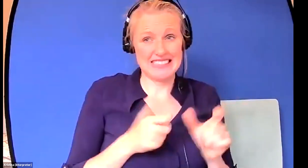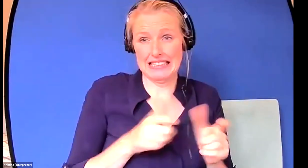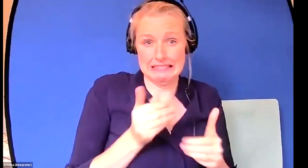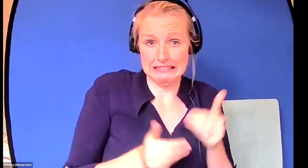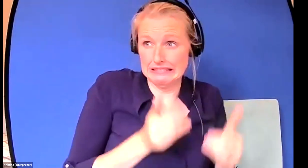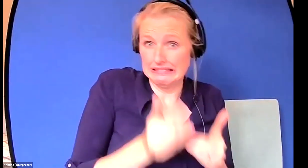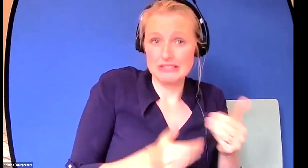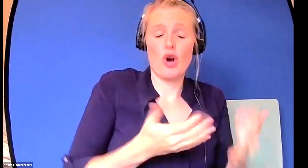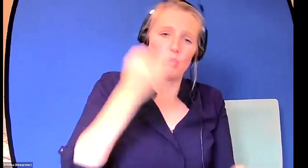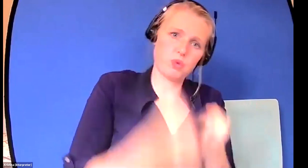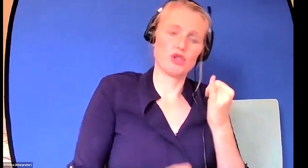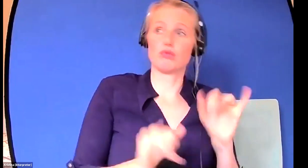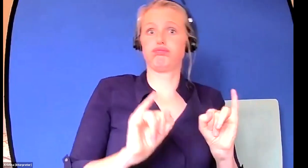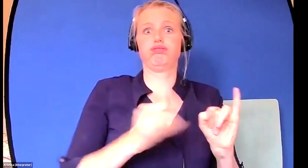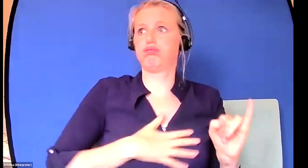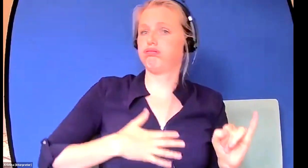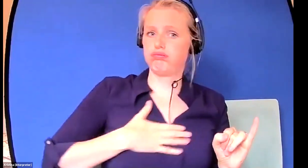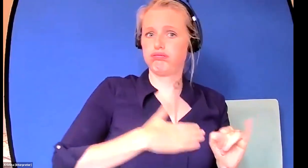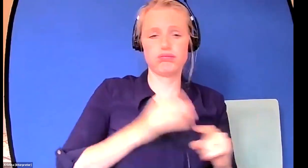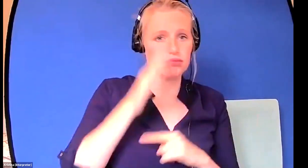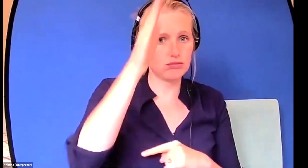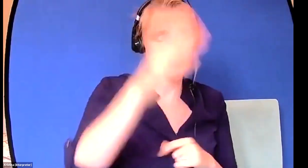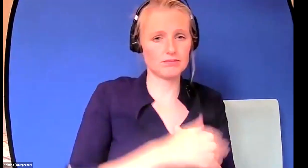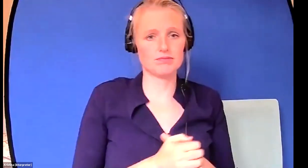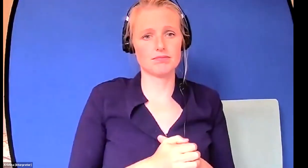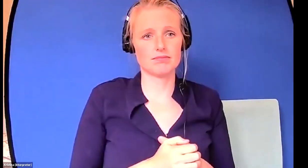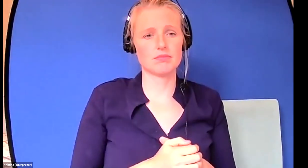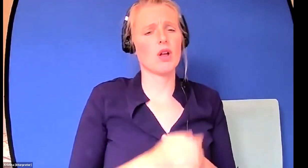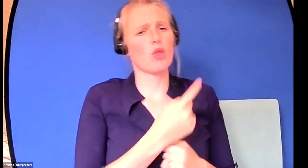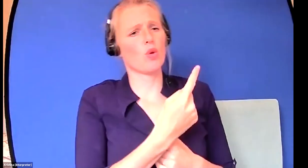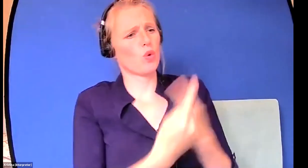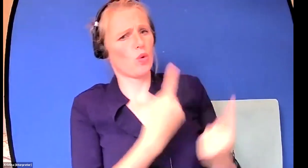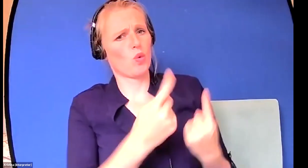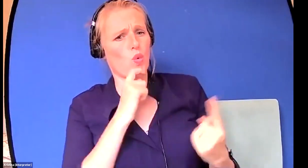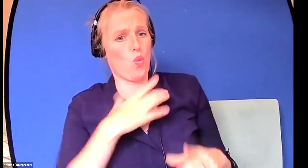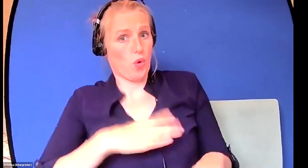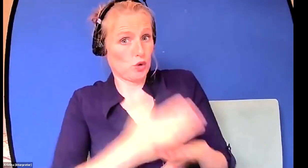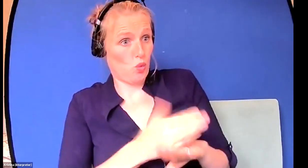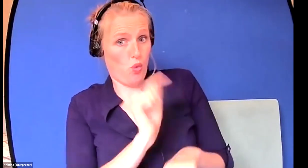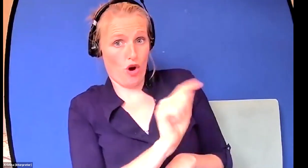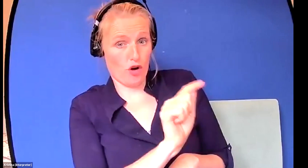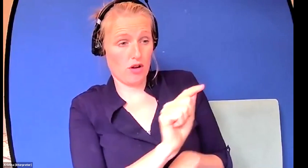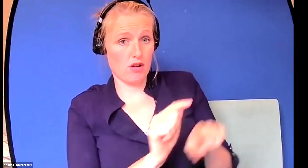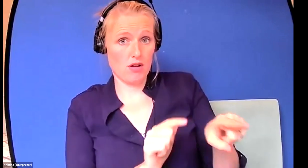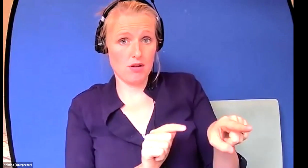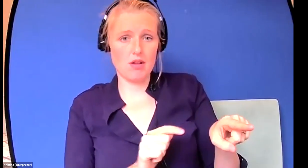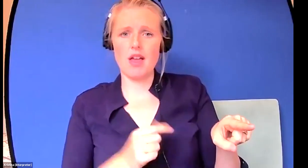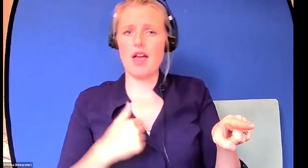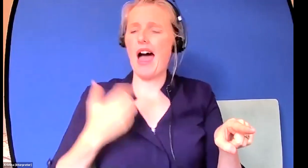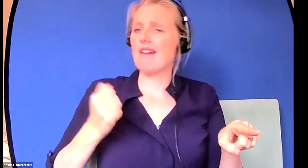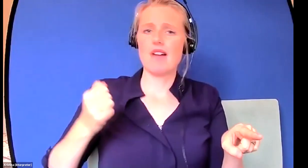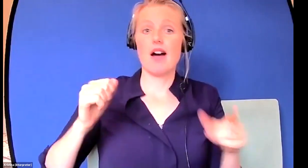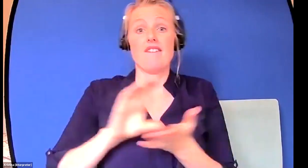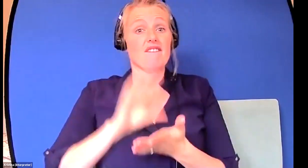majority of people who work in or would wish to work in the arts and cultural sector, as the bailout funds appear at this stage not to come with any particular kind